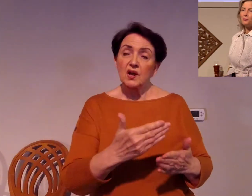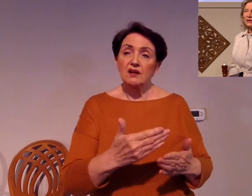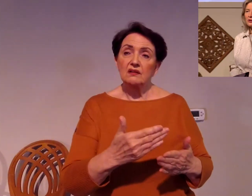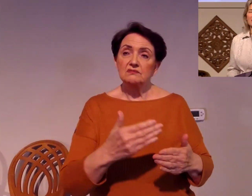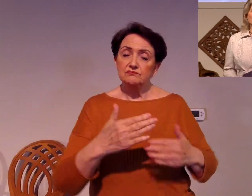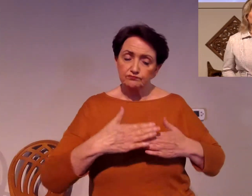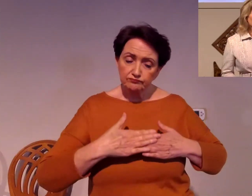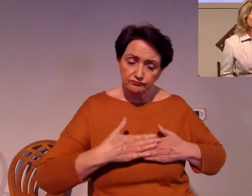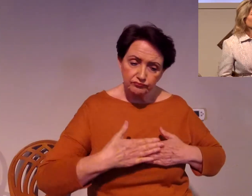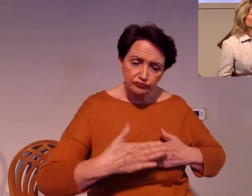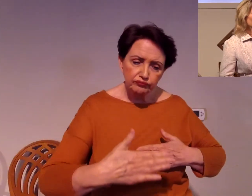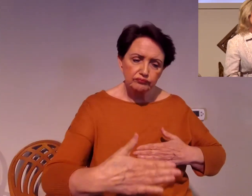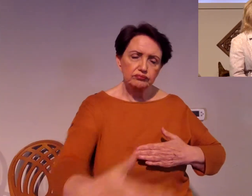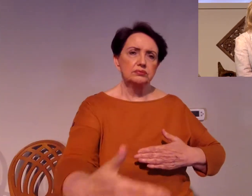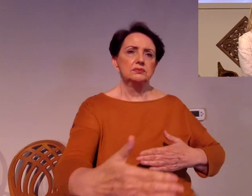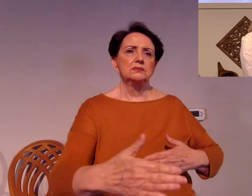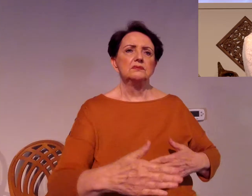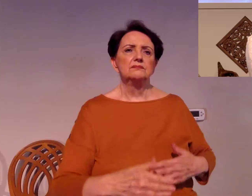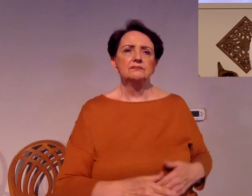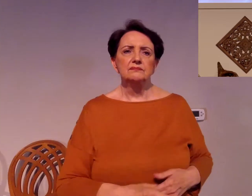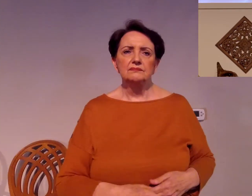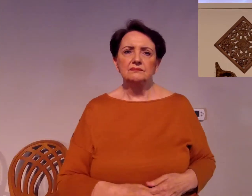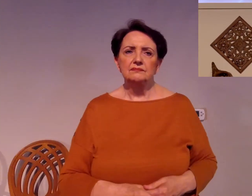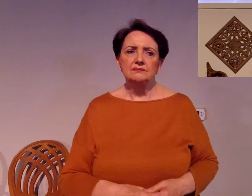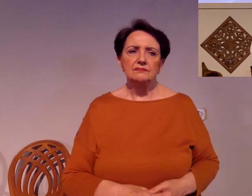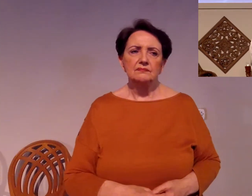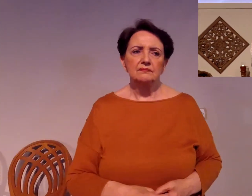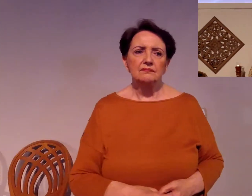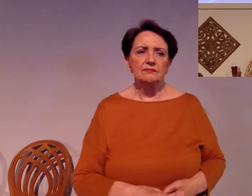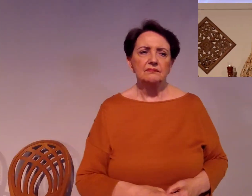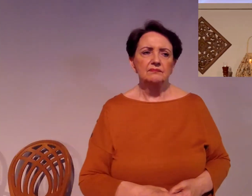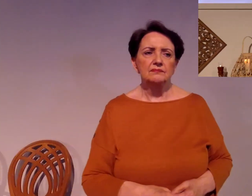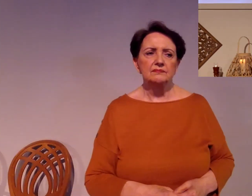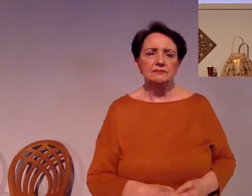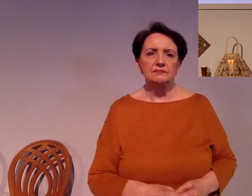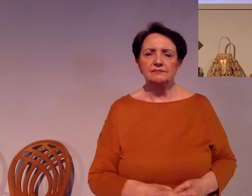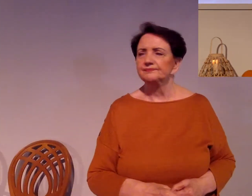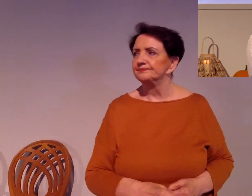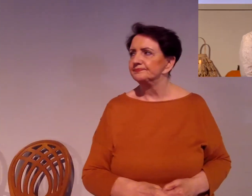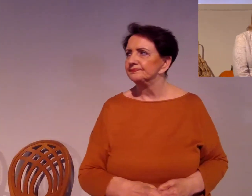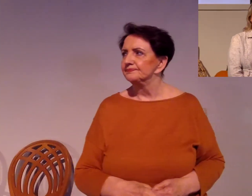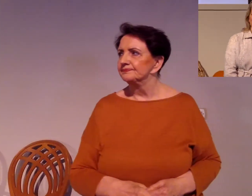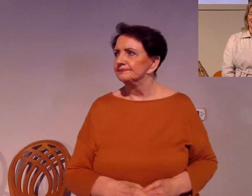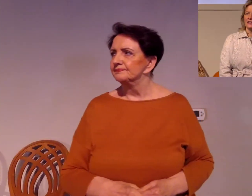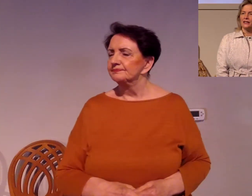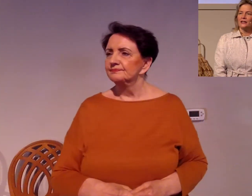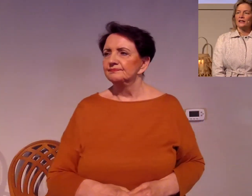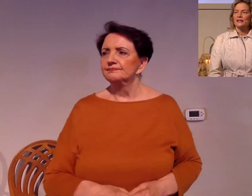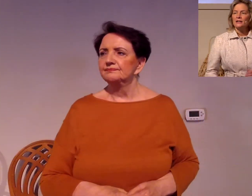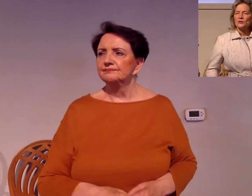significant period of time. Ooh, uh-oh.